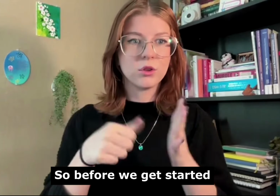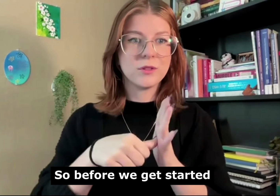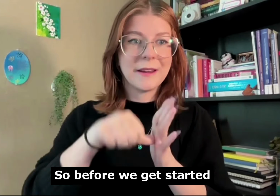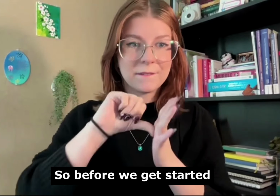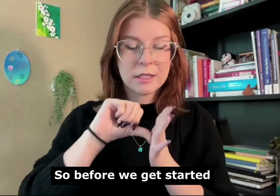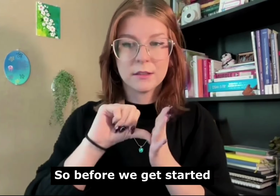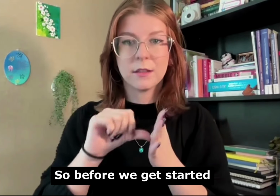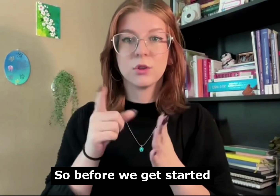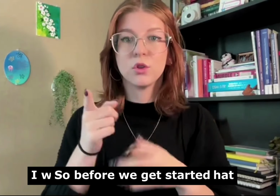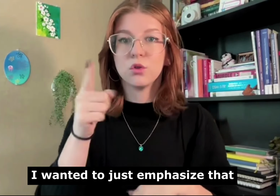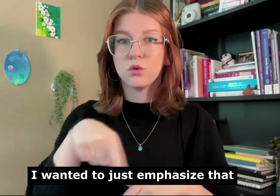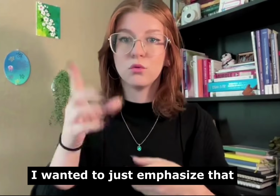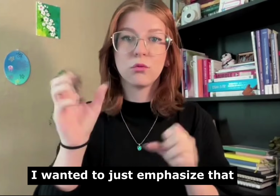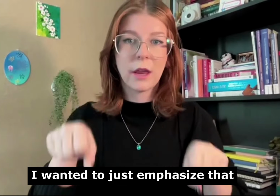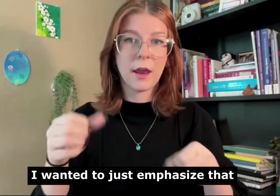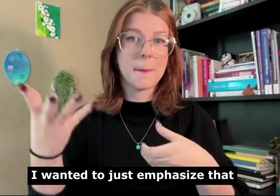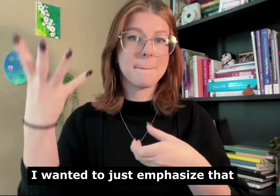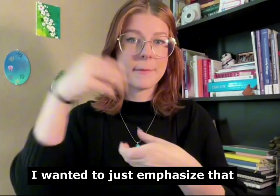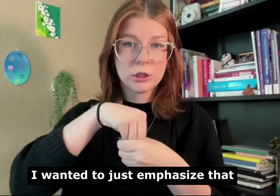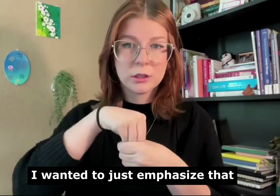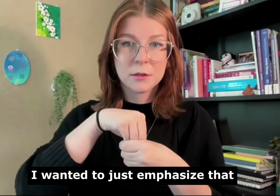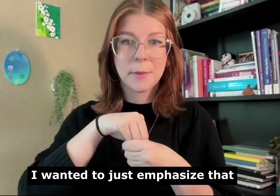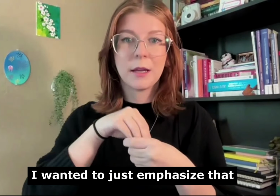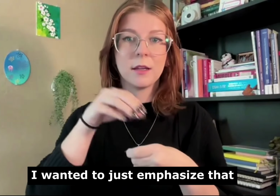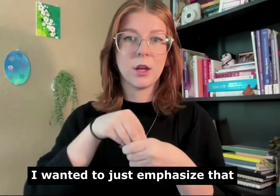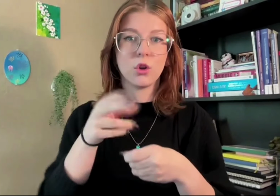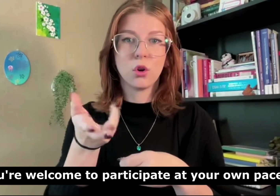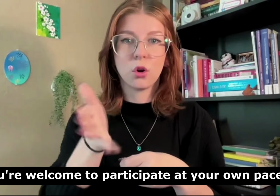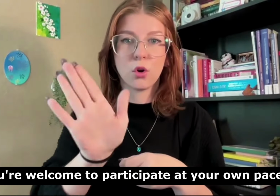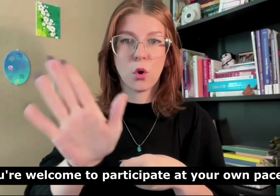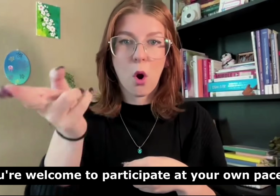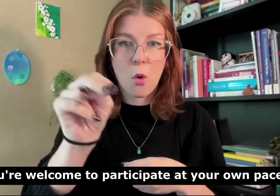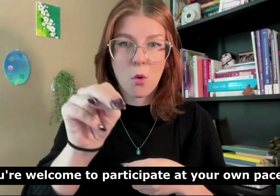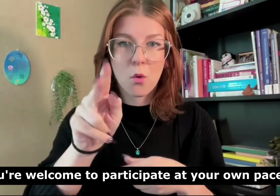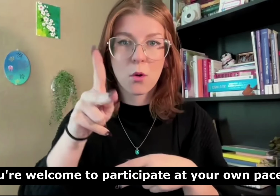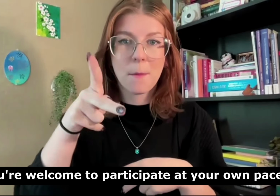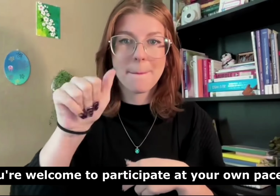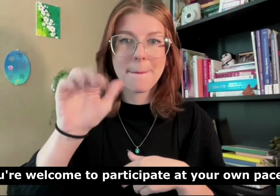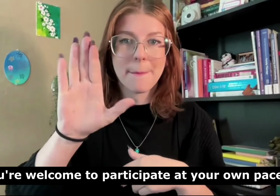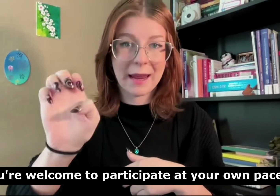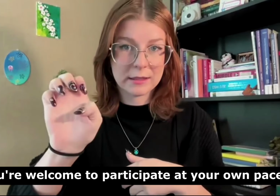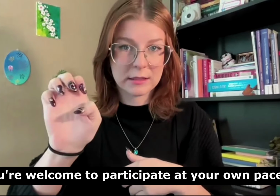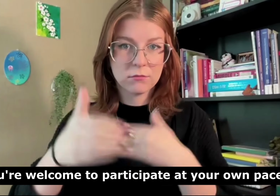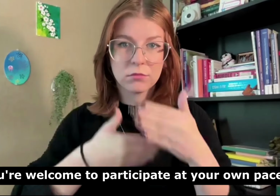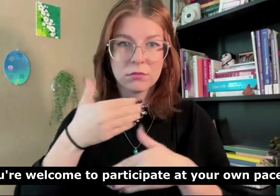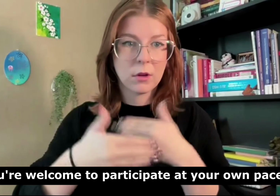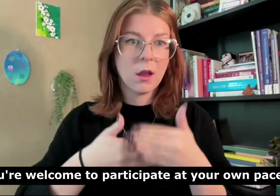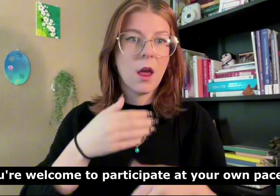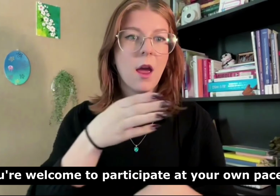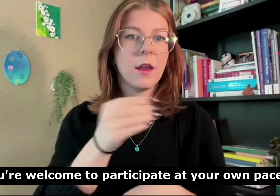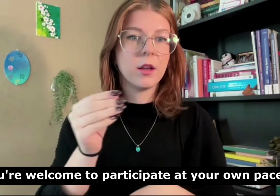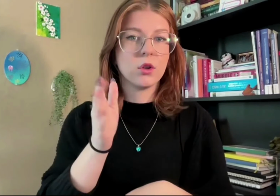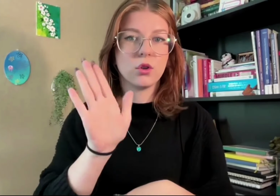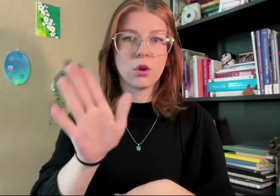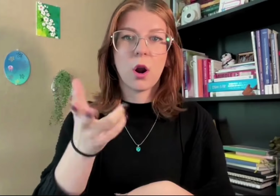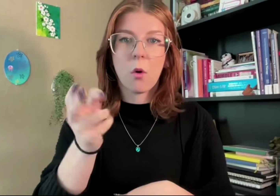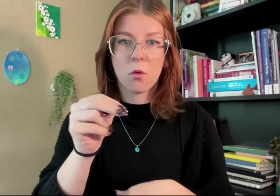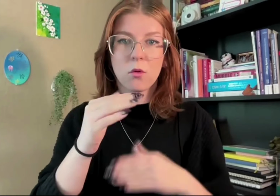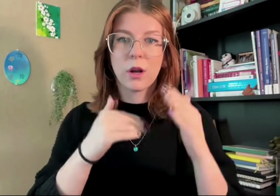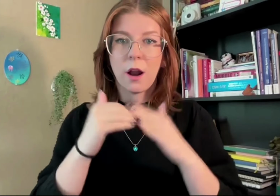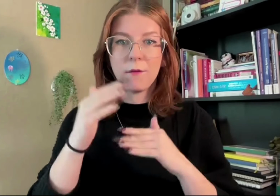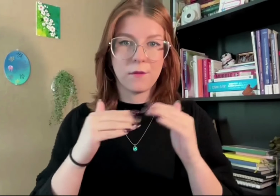So before we get started, I wanted to just emphasize that you're welcome to participate at your own